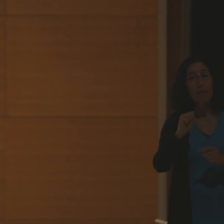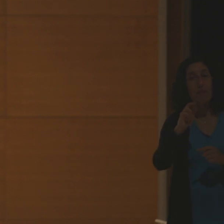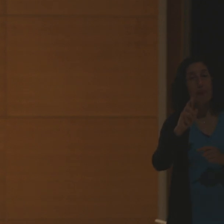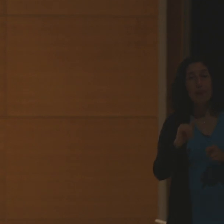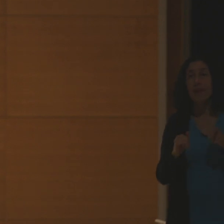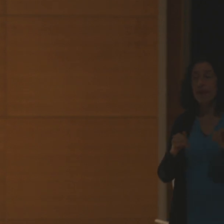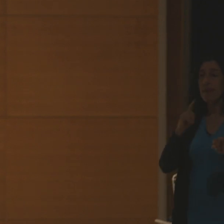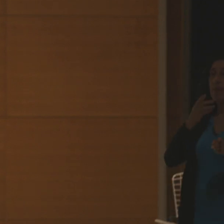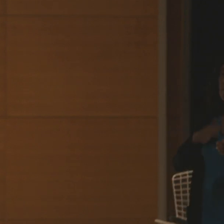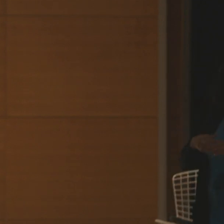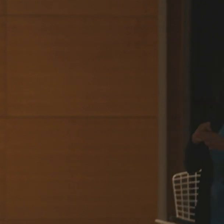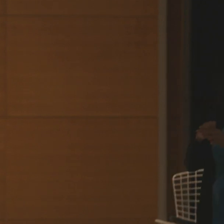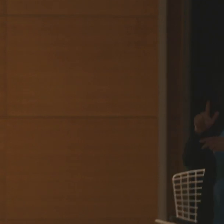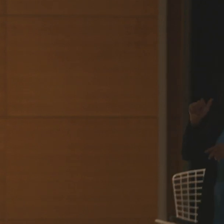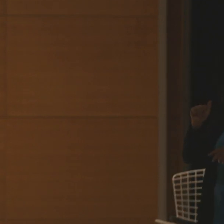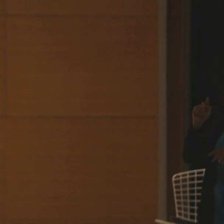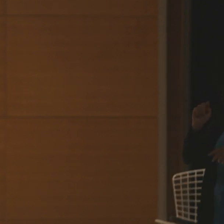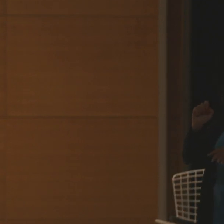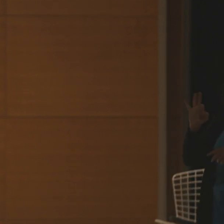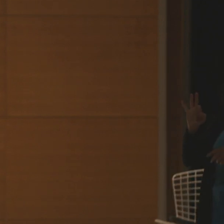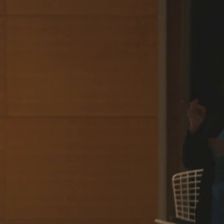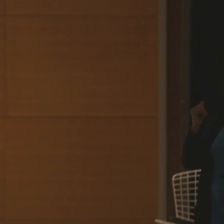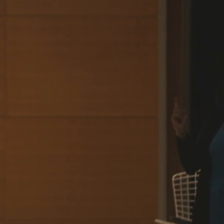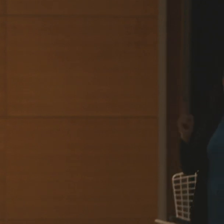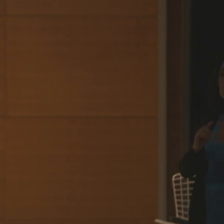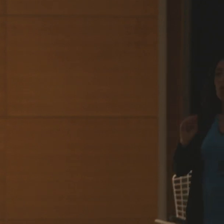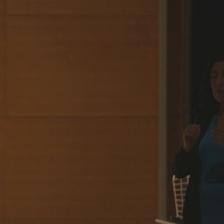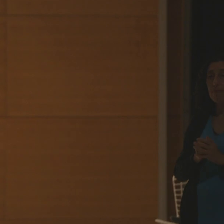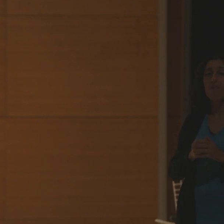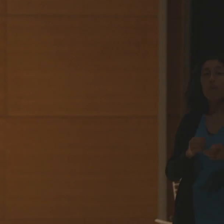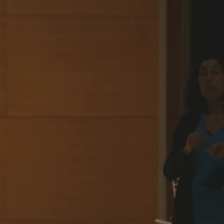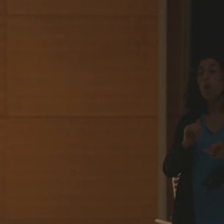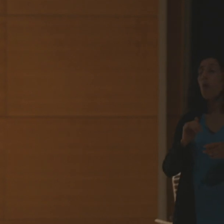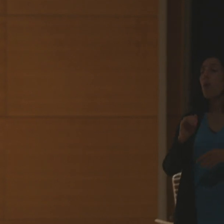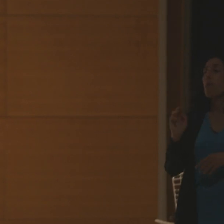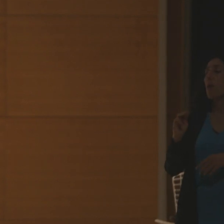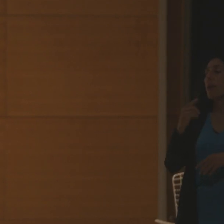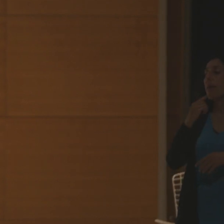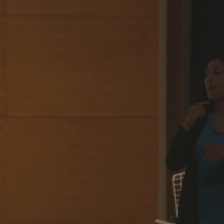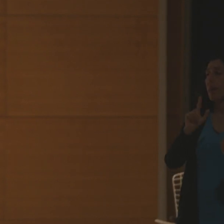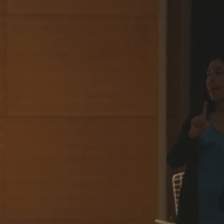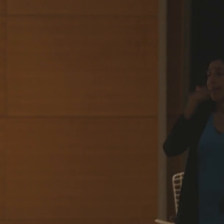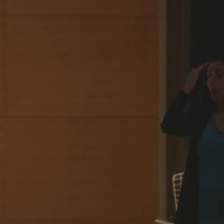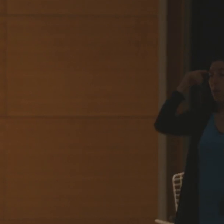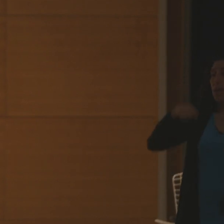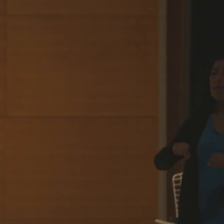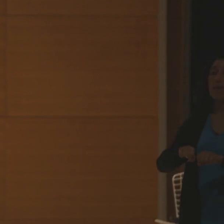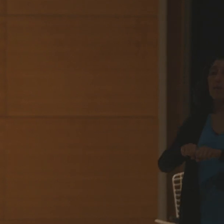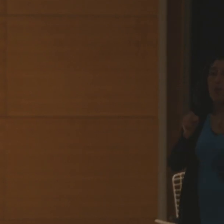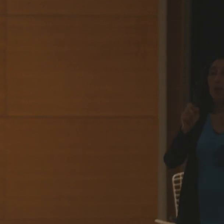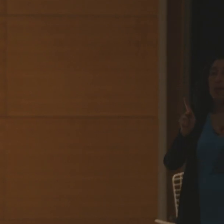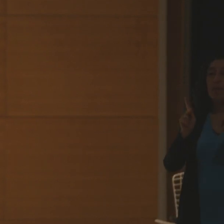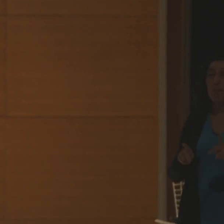He nods. Joy says, so, Latif's noting that this is the broken person's club.